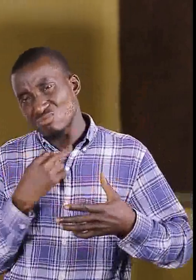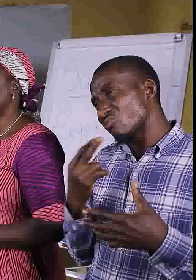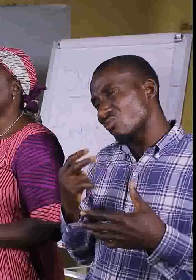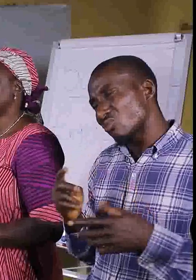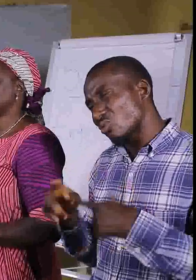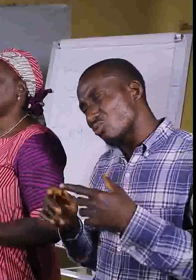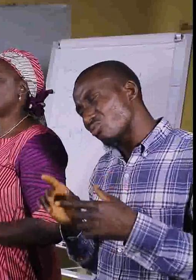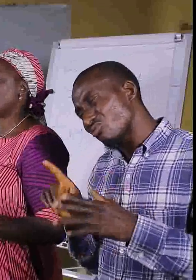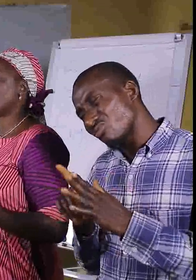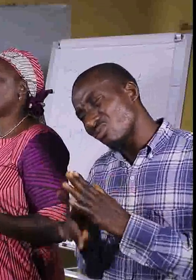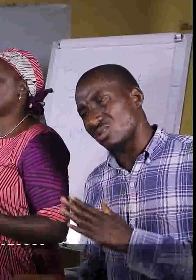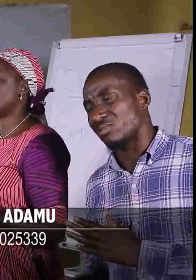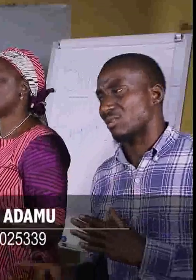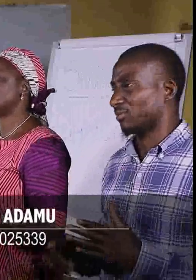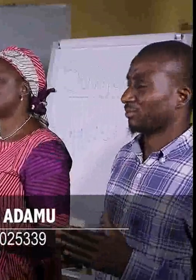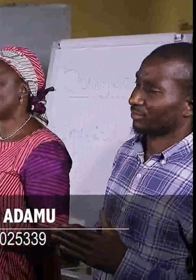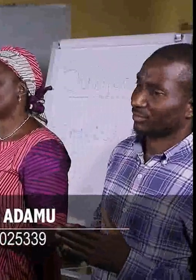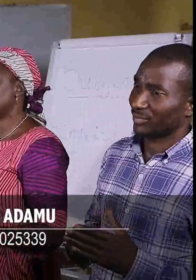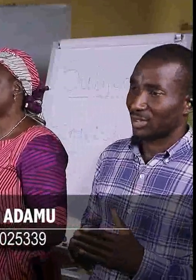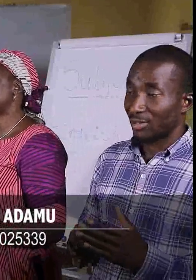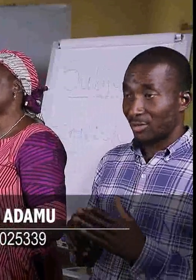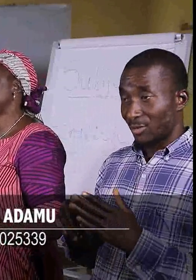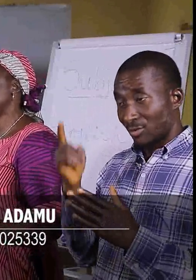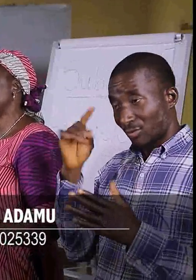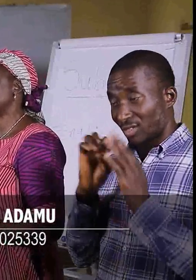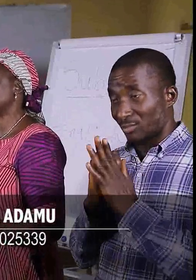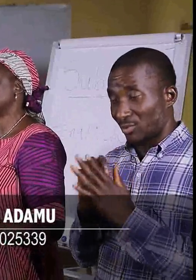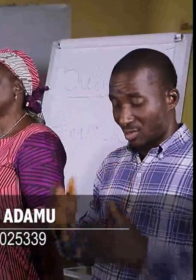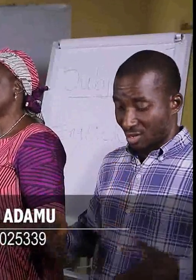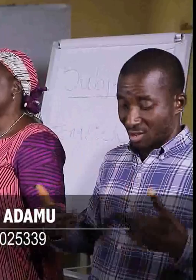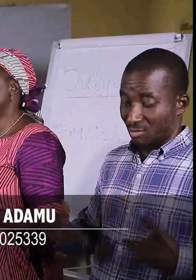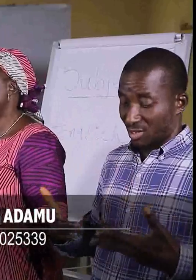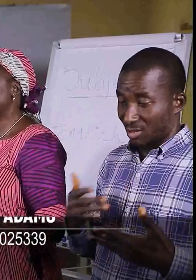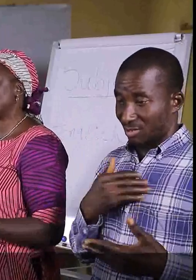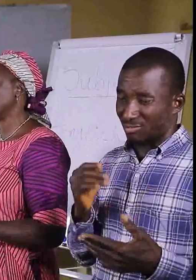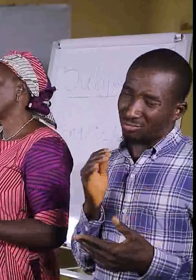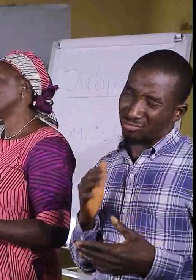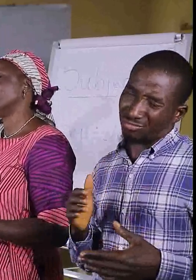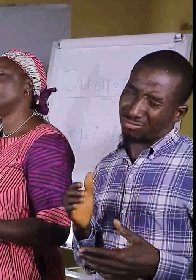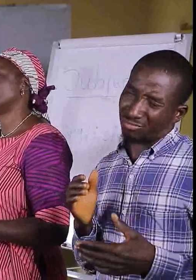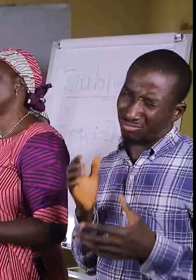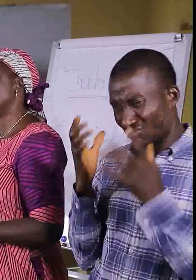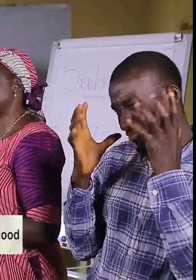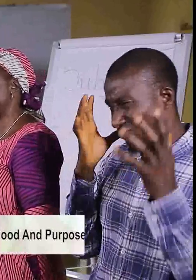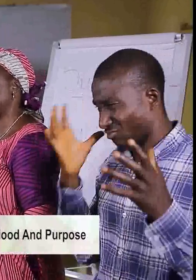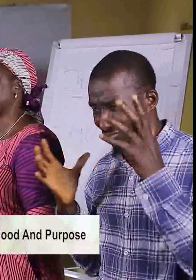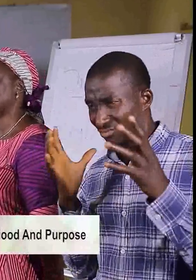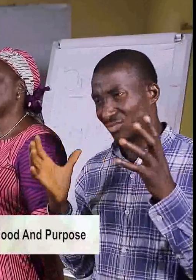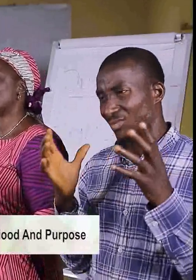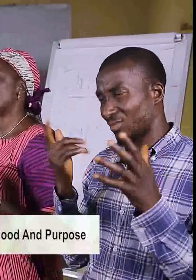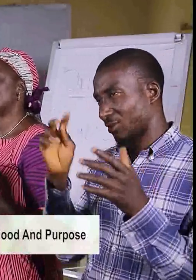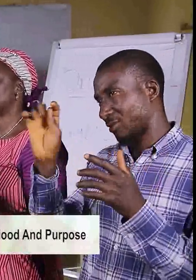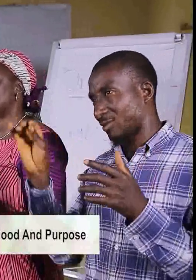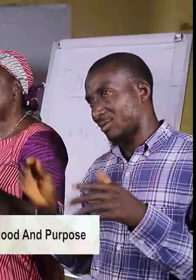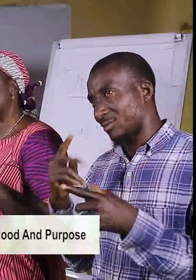sad. Now compare a happy situation and a sad situation. When you are happy, the tone goes high.